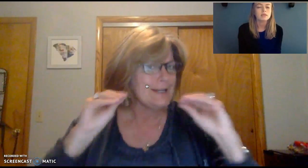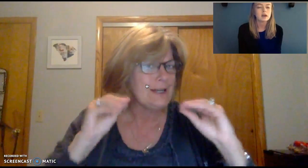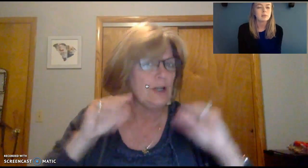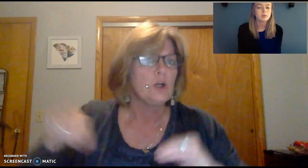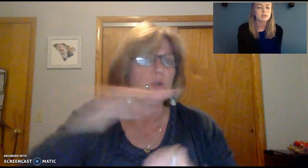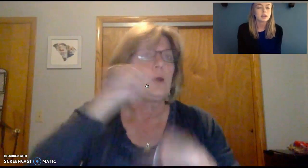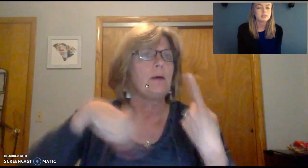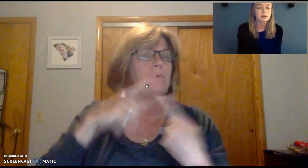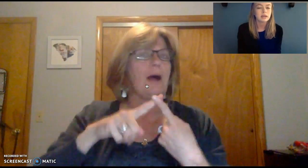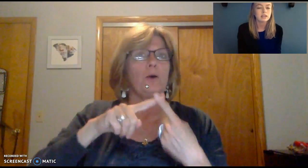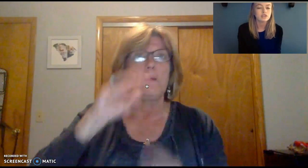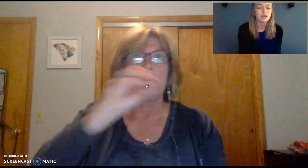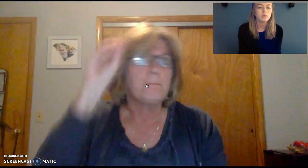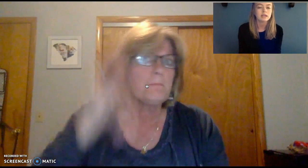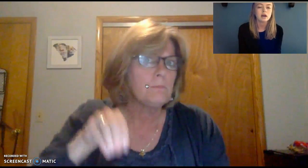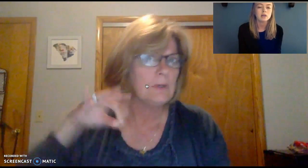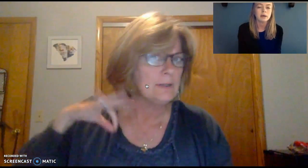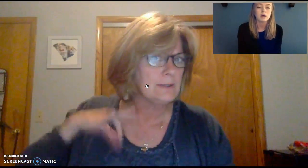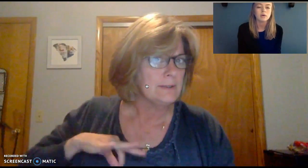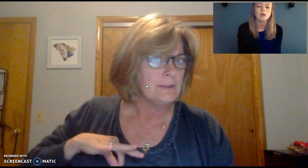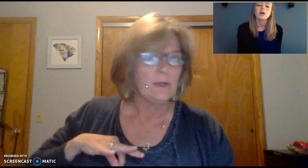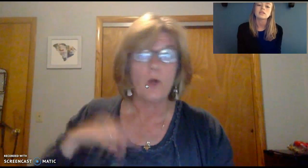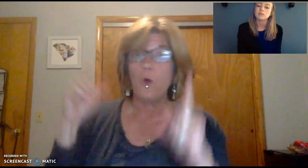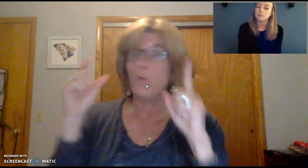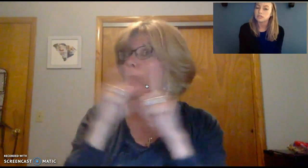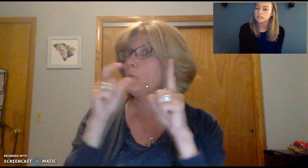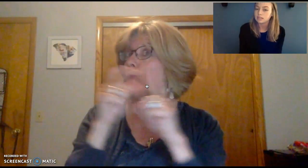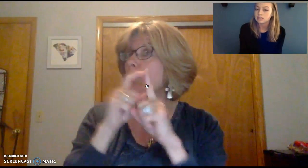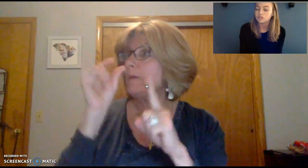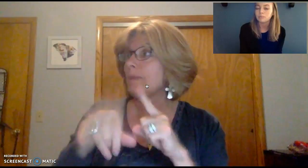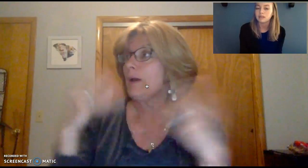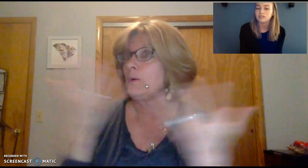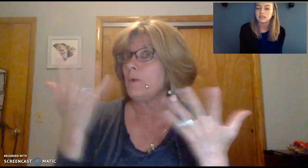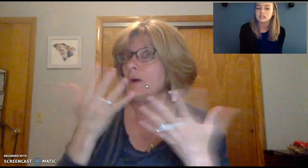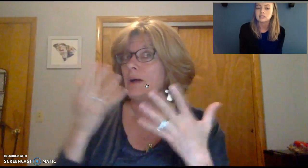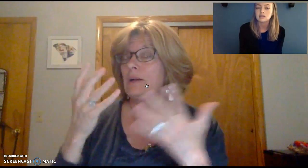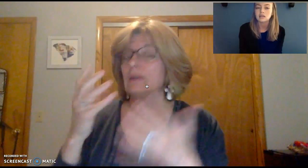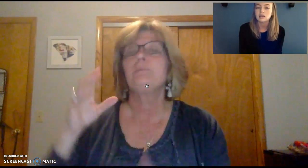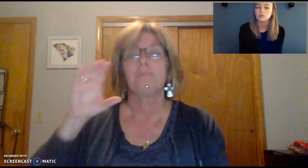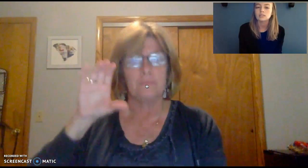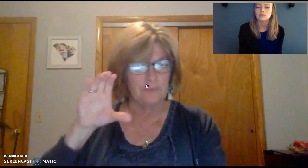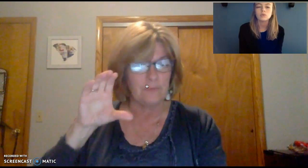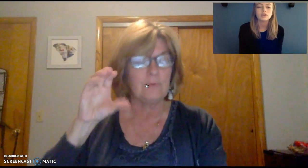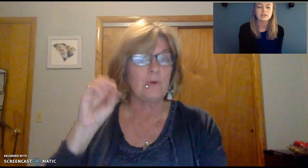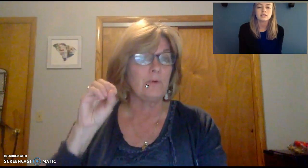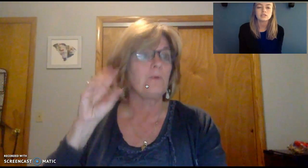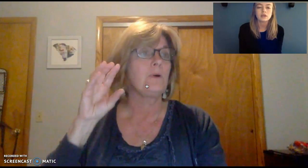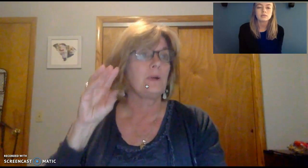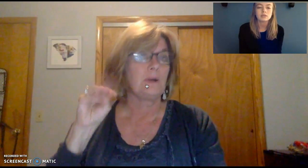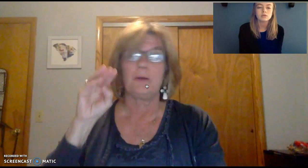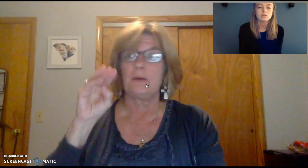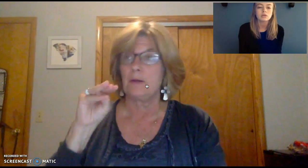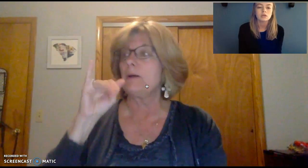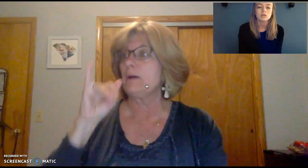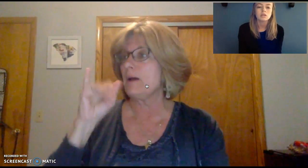Do you remember the topic we talked about yesterday and what I taught about? I taught about percentage and benefits. What's the word that